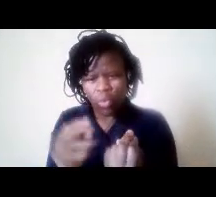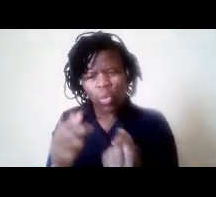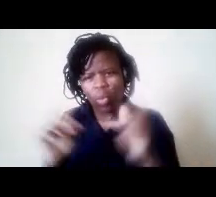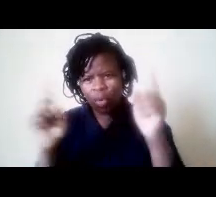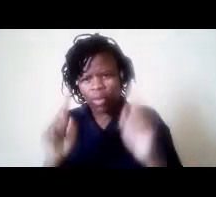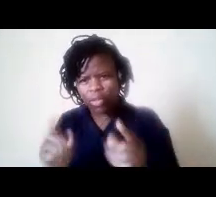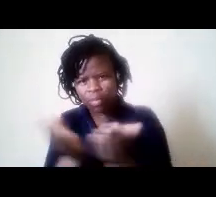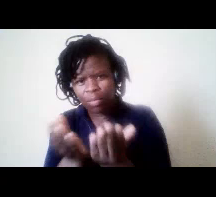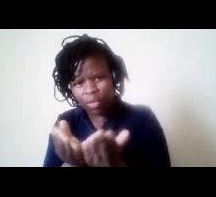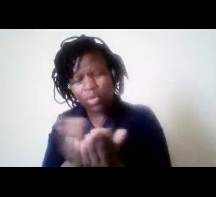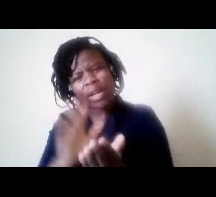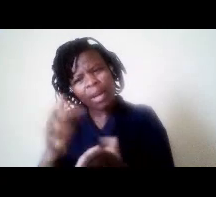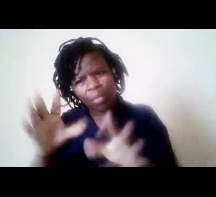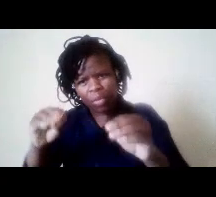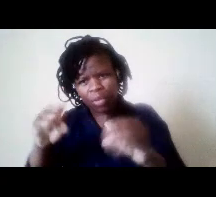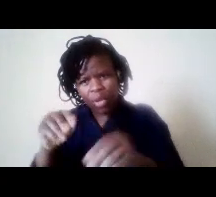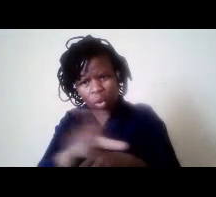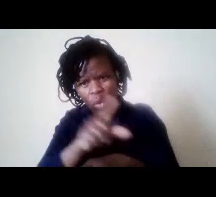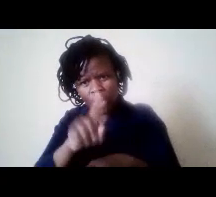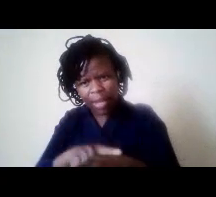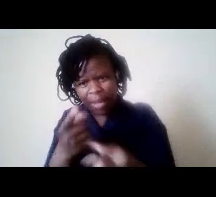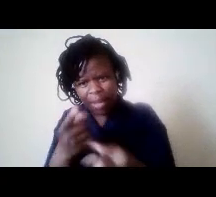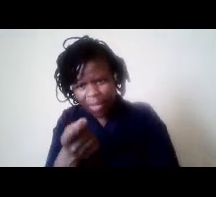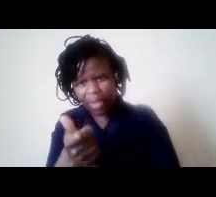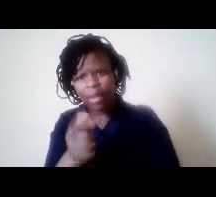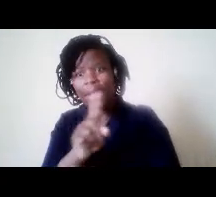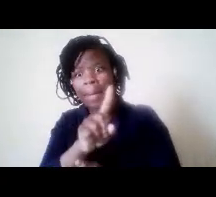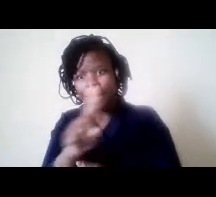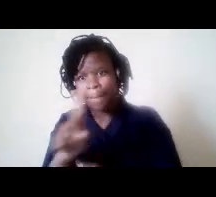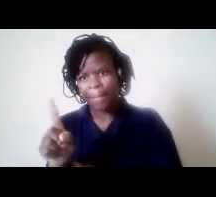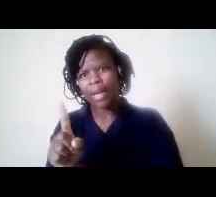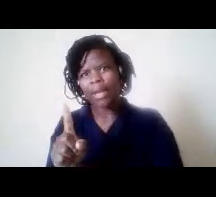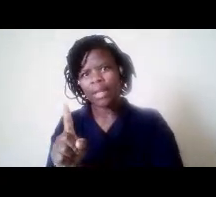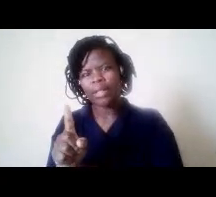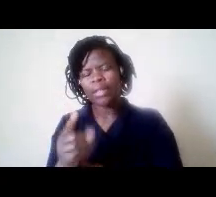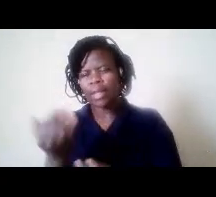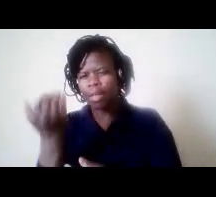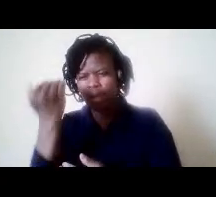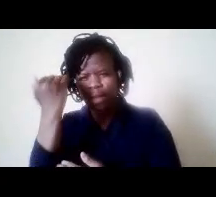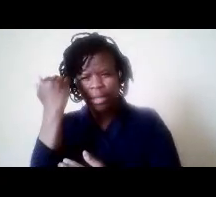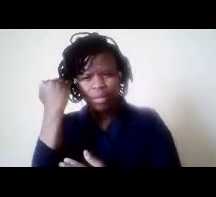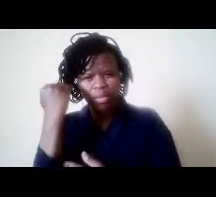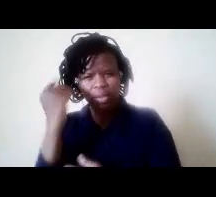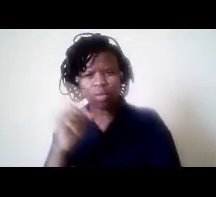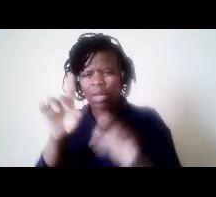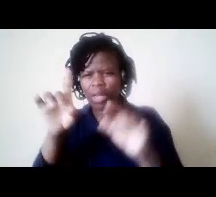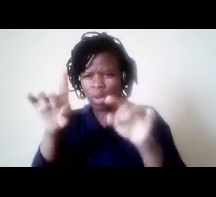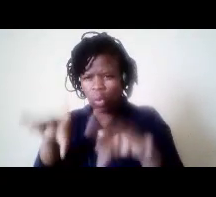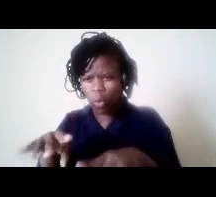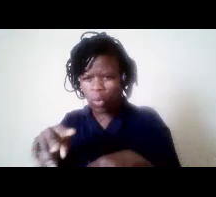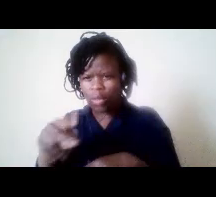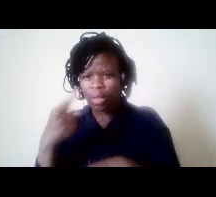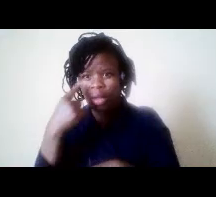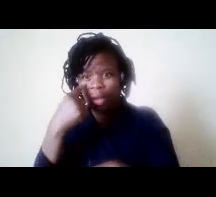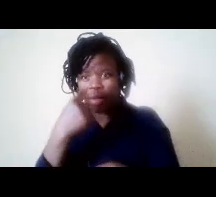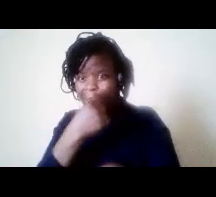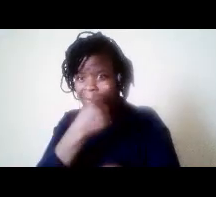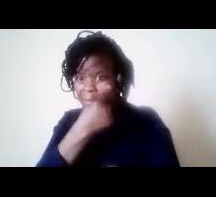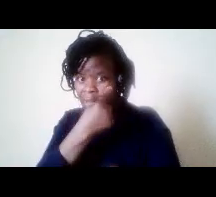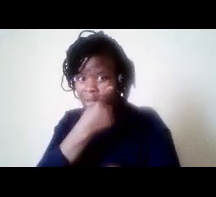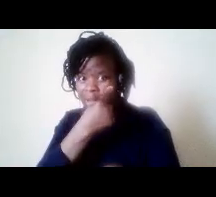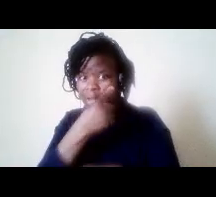there for some time, but has recently experienced a sudden loss of vision, so a precipitous